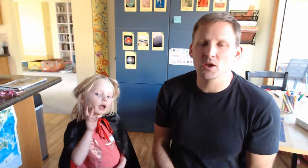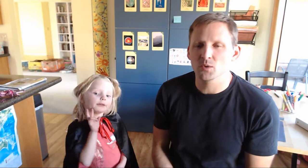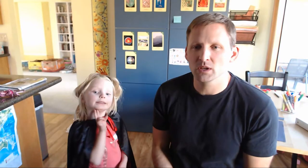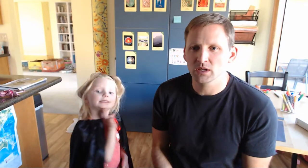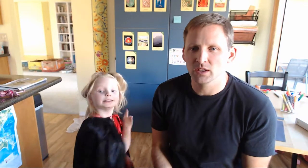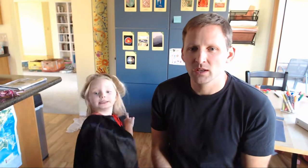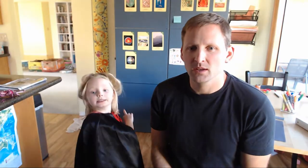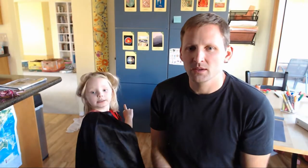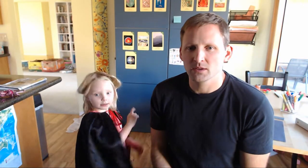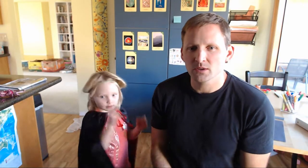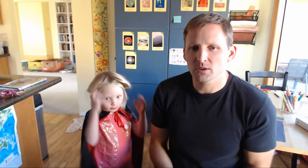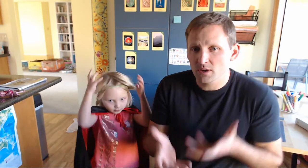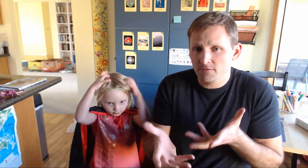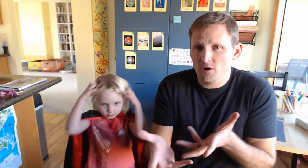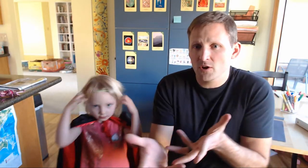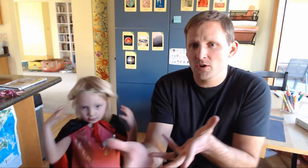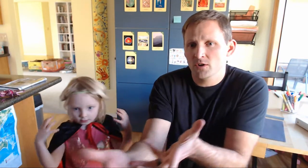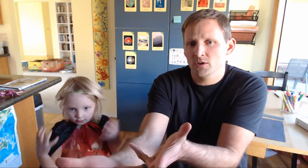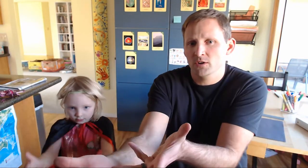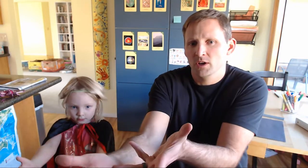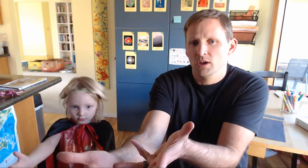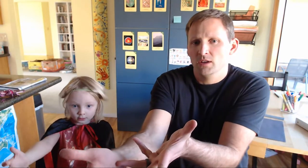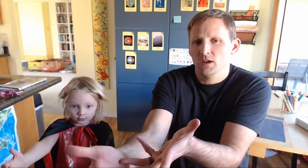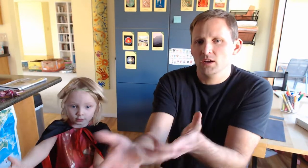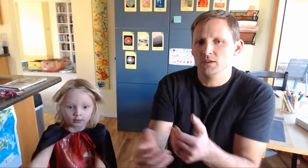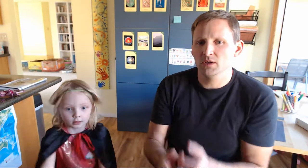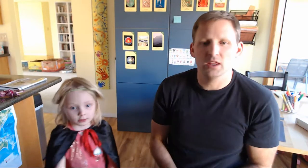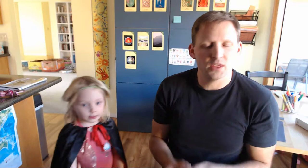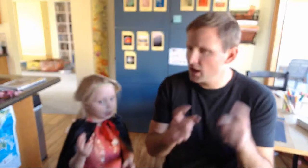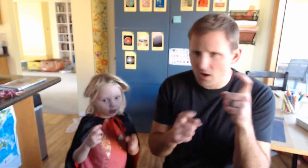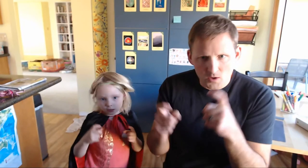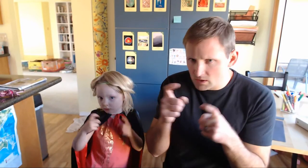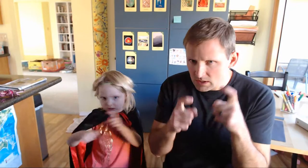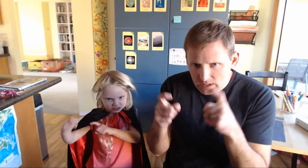Mary and born of her, yet without sin.